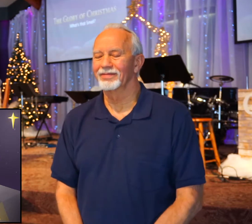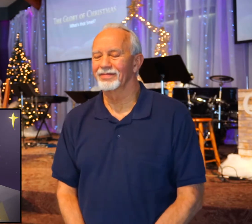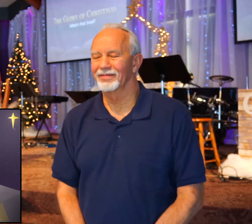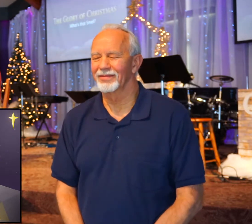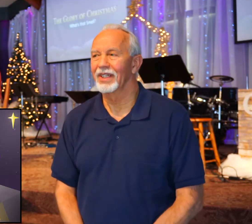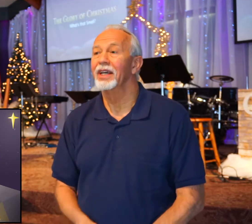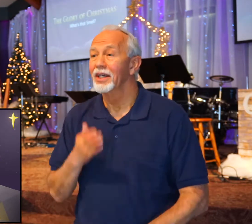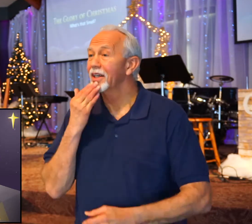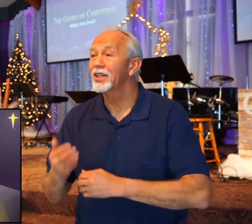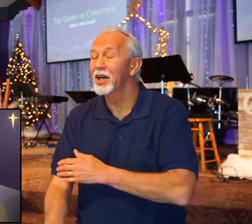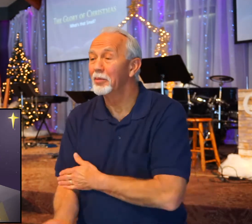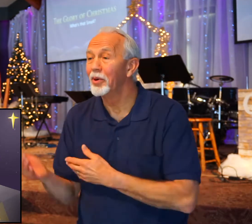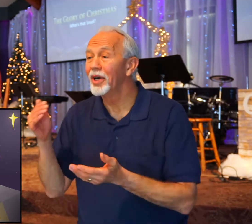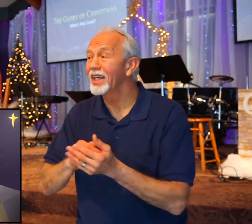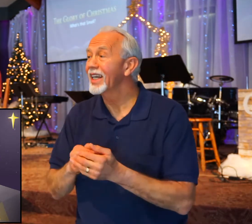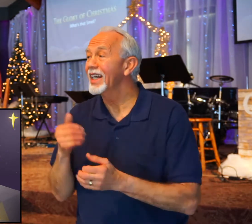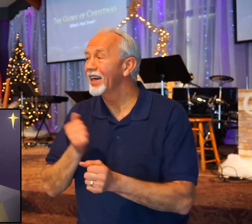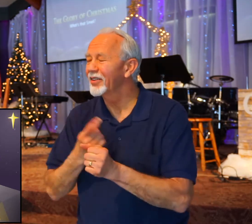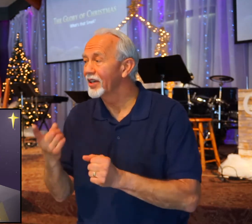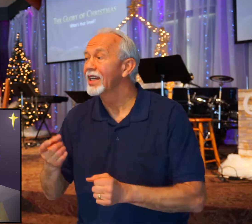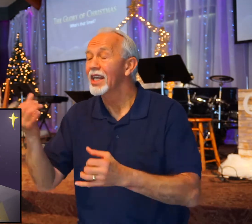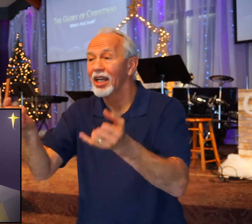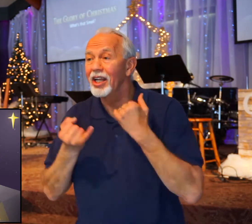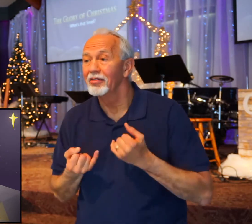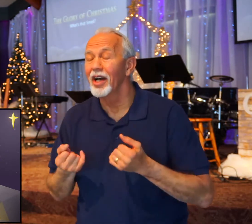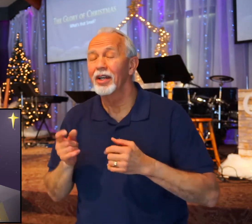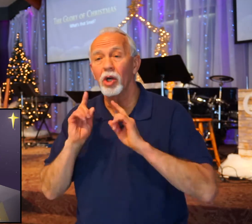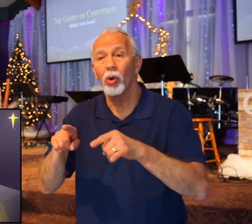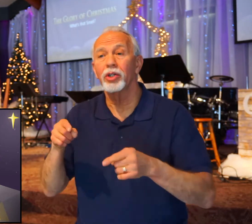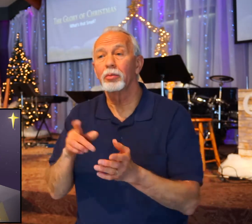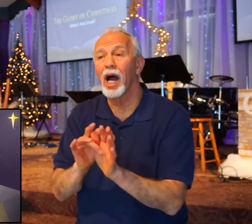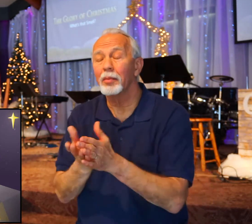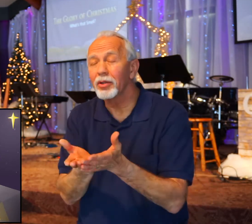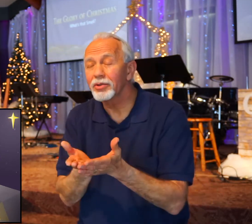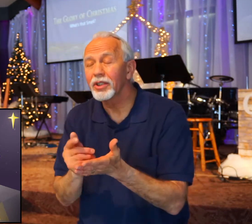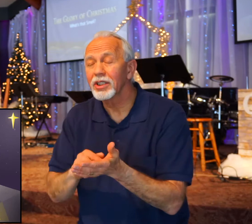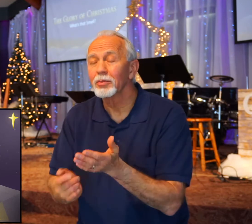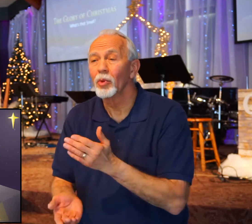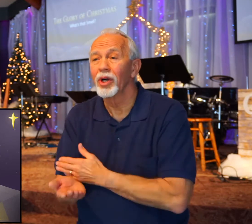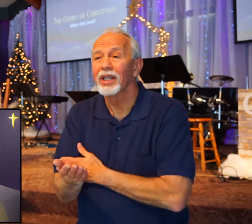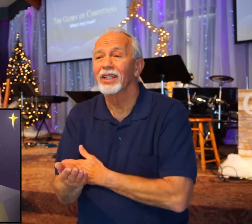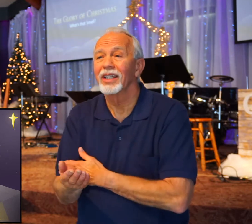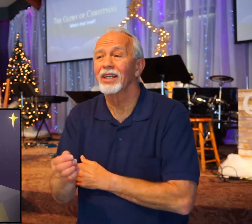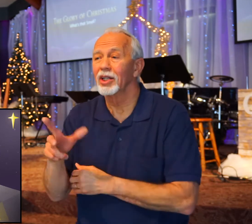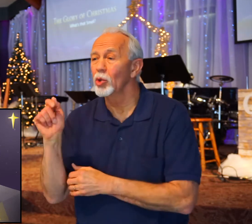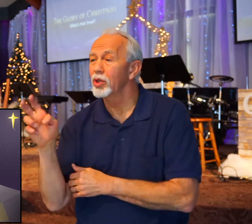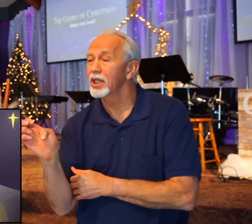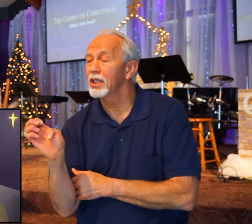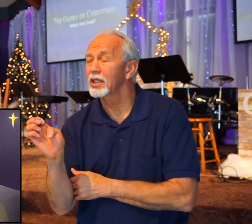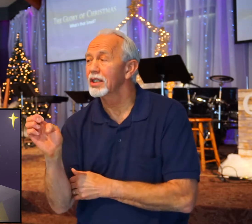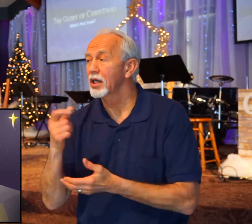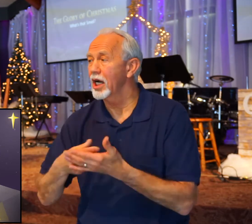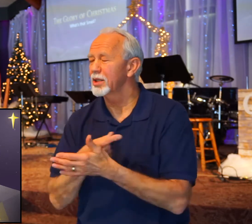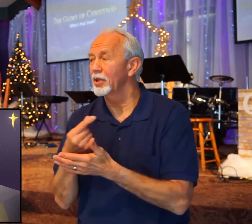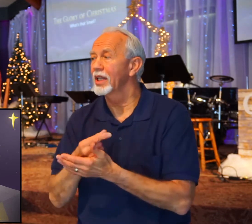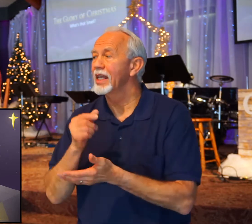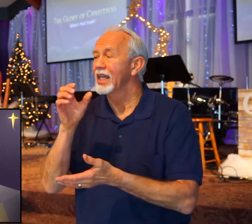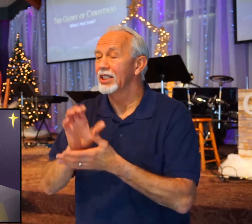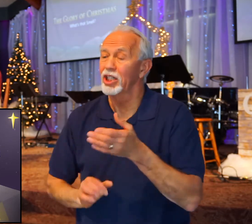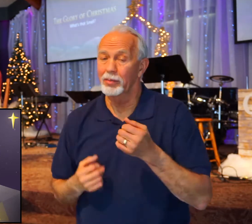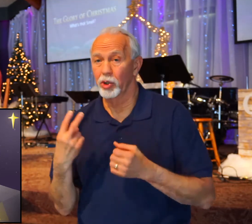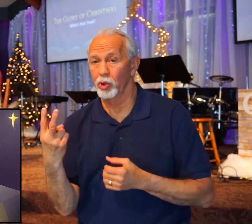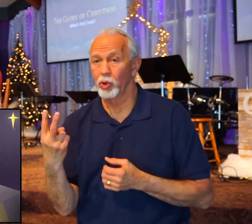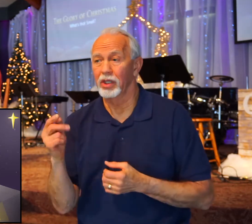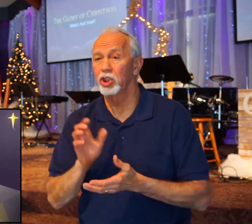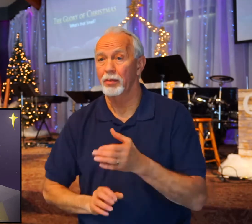Well, good morning again, everybody. I'd invite you to turn in your Bibles this morning to Luke's Gospel, chapter number 2,